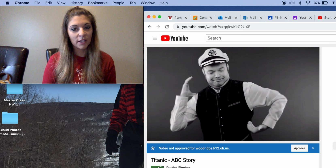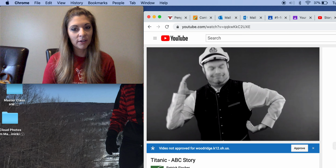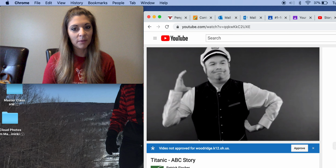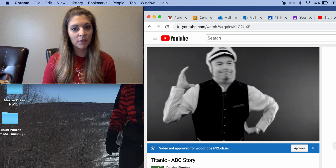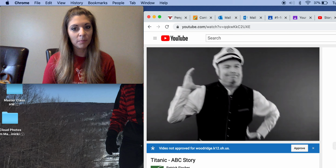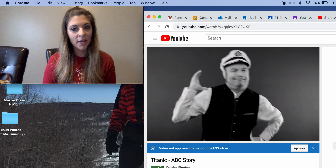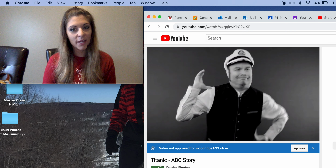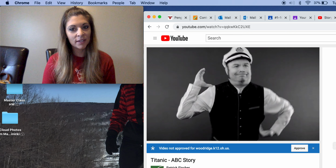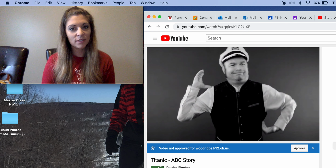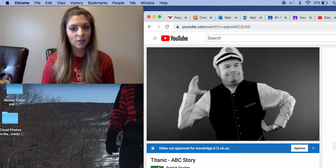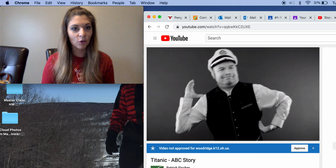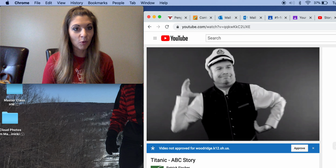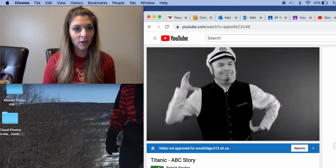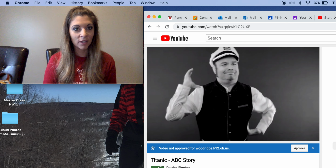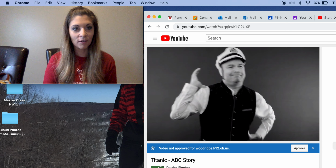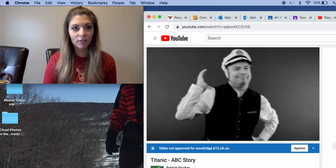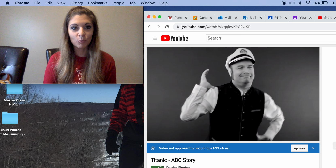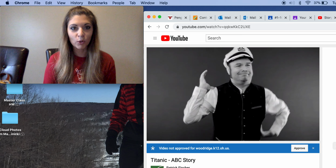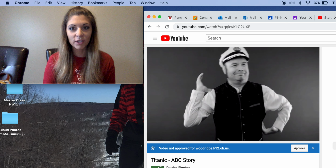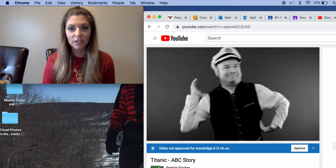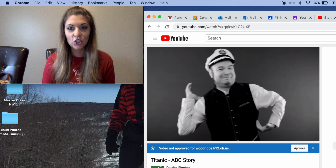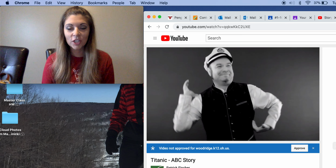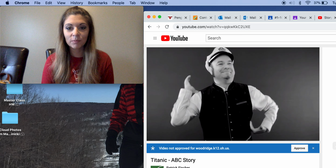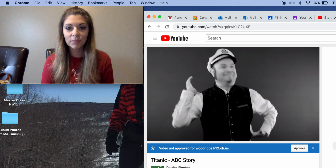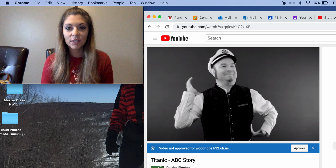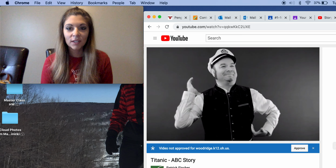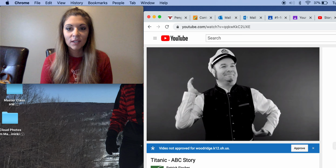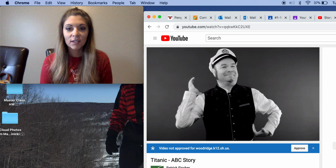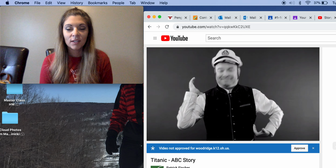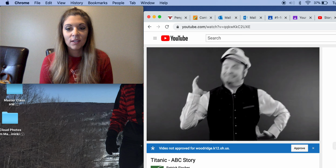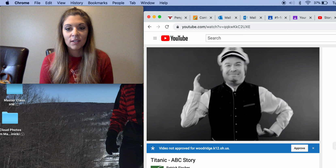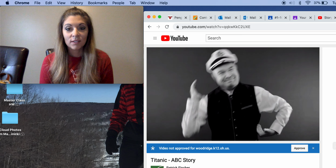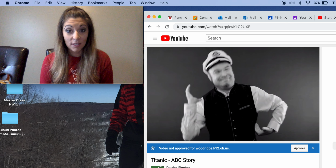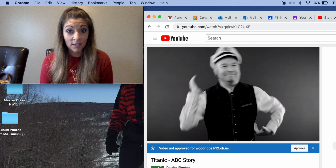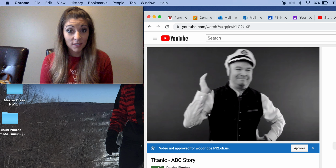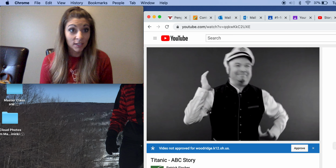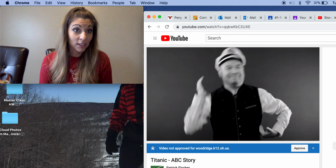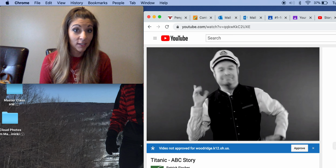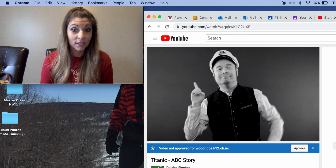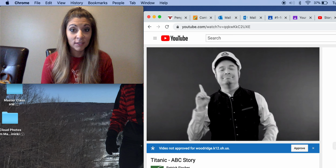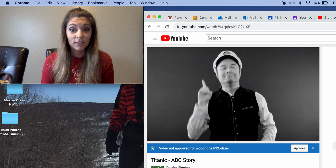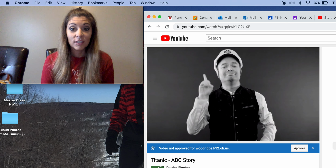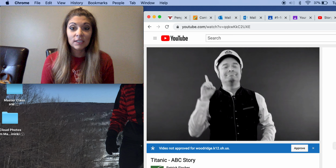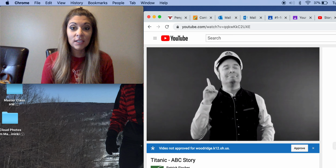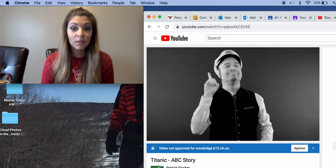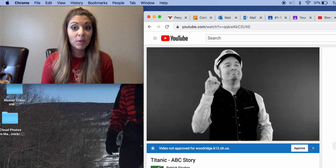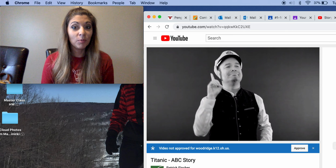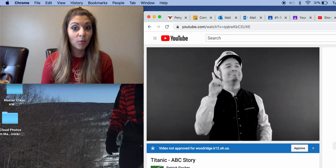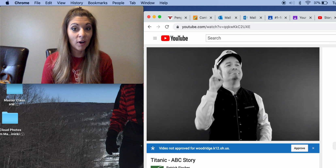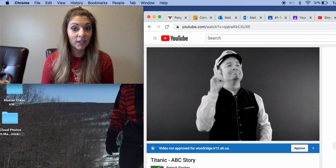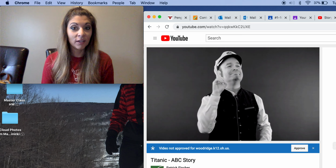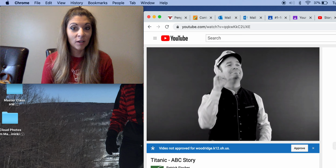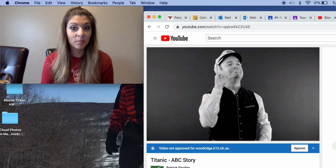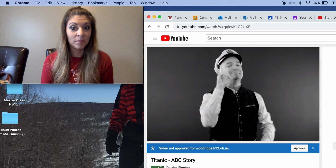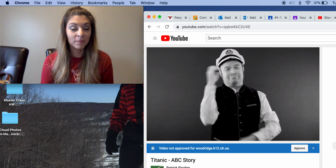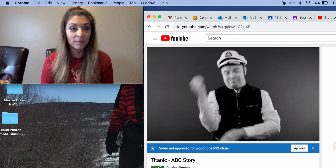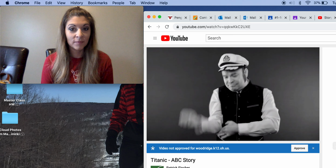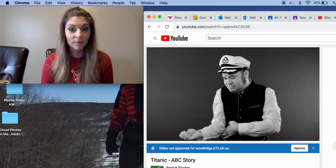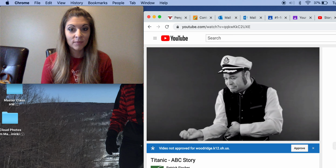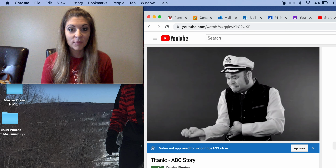people carry up their bags. They're all walking on boarding the ship. That's a C. D, people walking